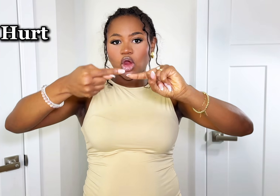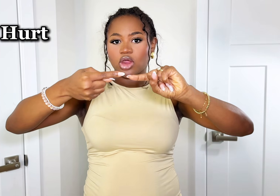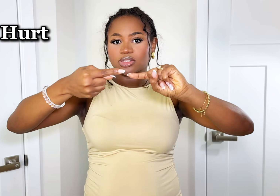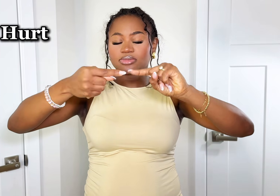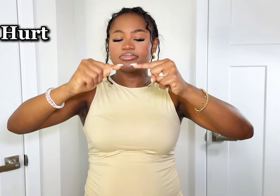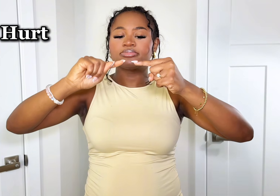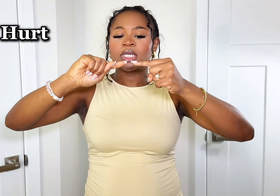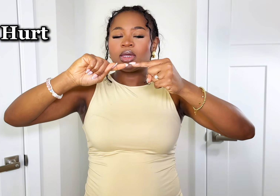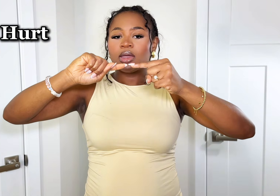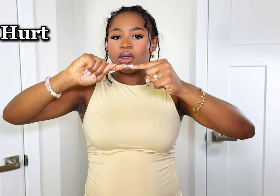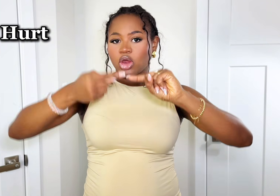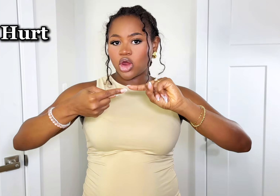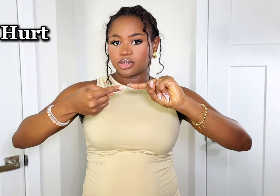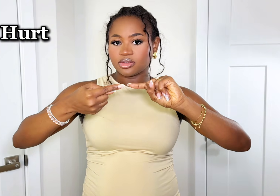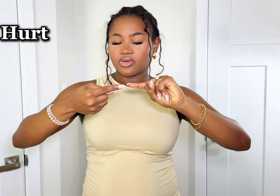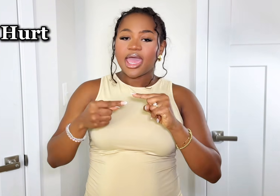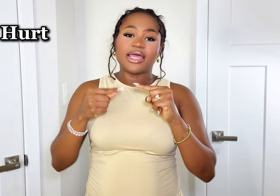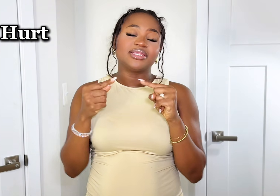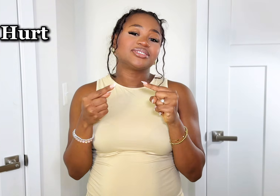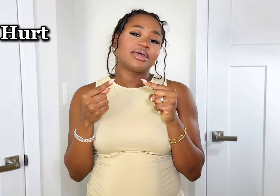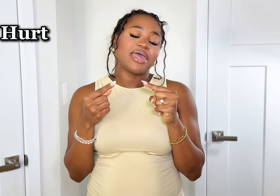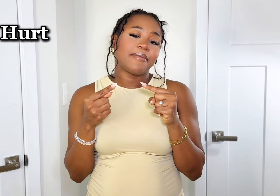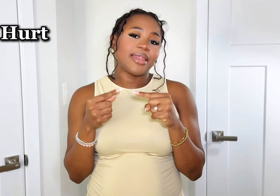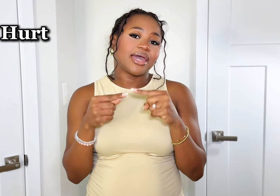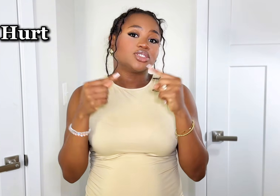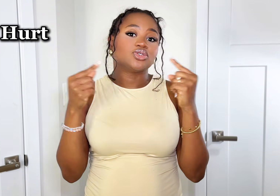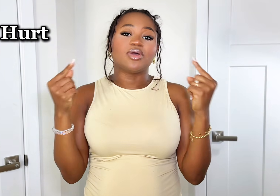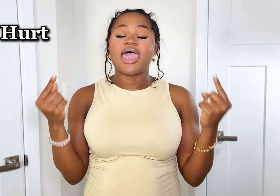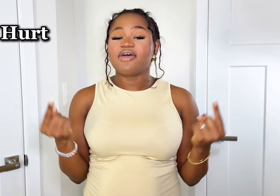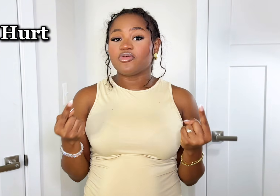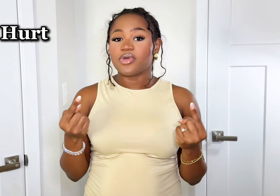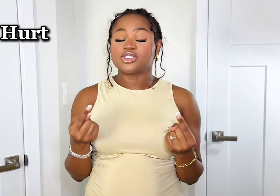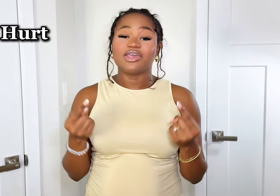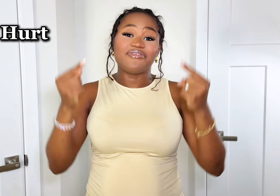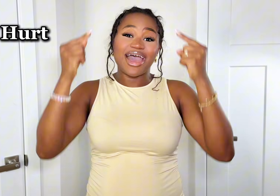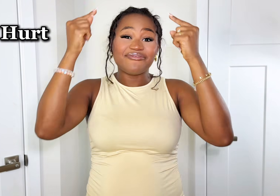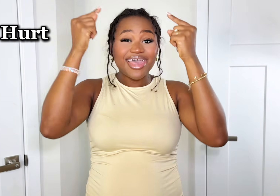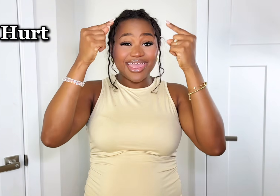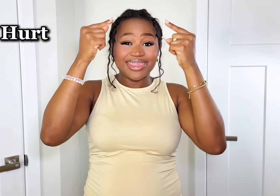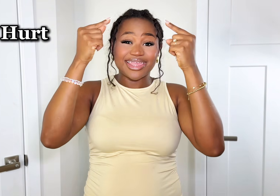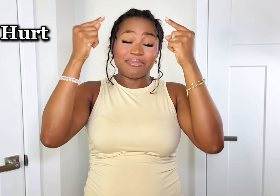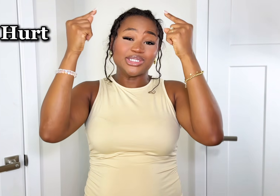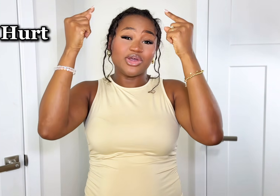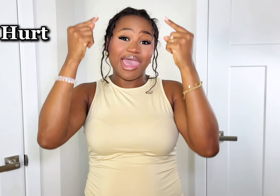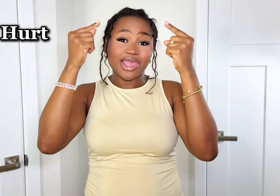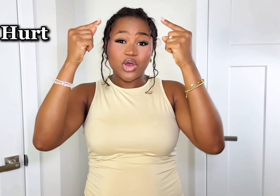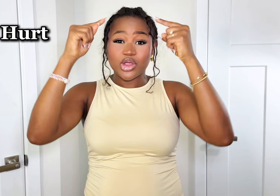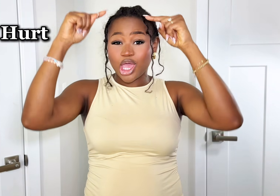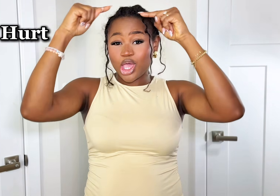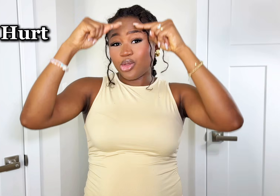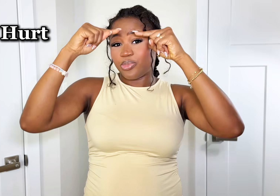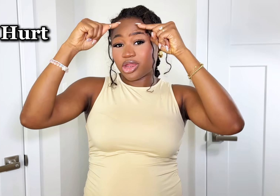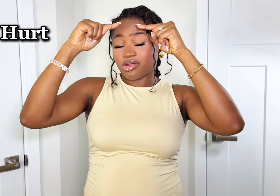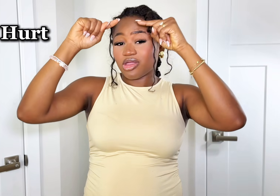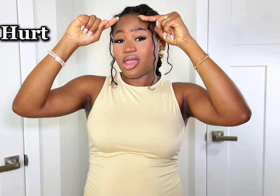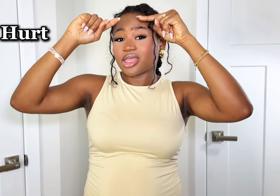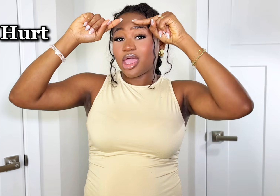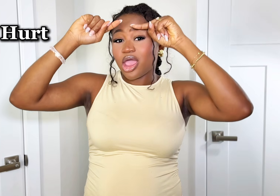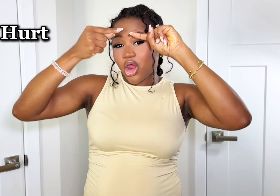Hurt. Hurt. And this can be applied to everywhere. So if you have a headache, that means your head hurt, you put it on your head,